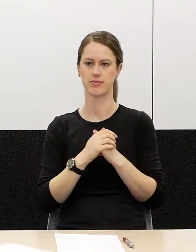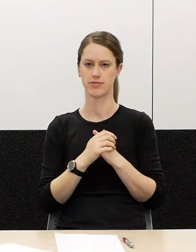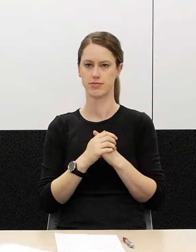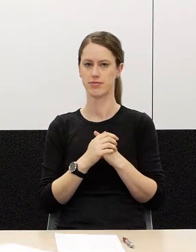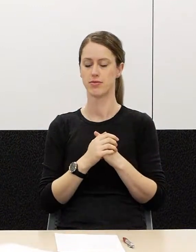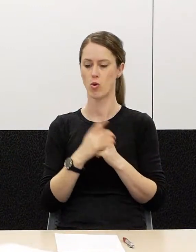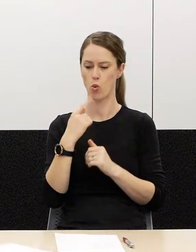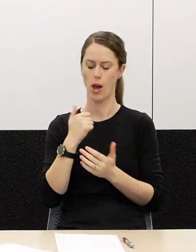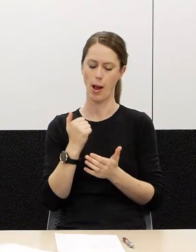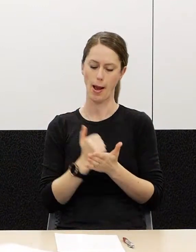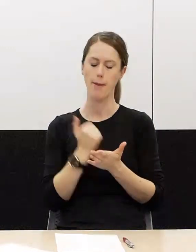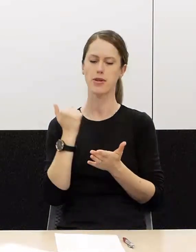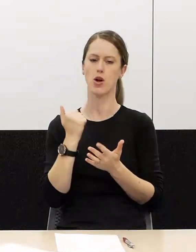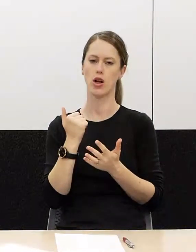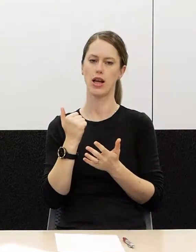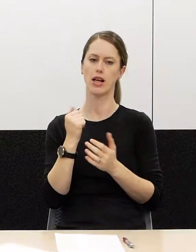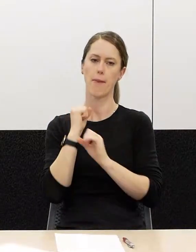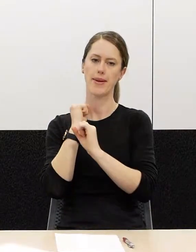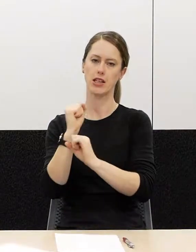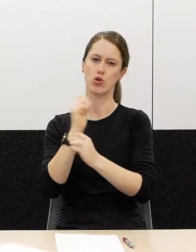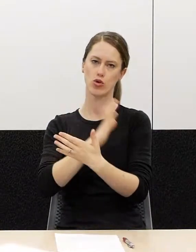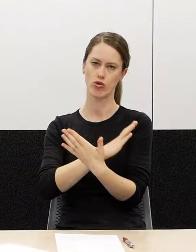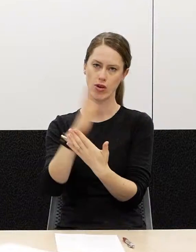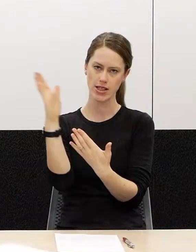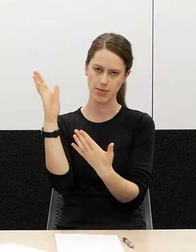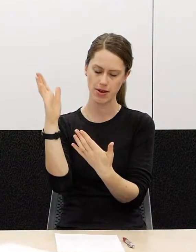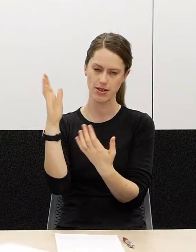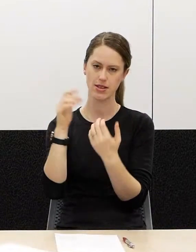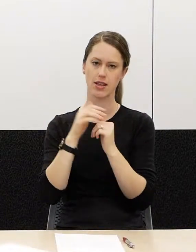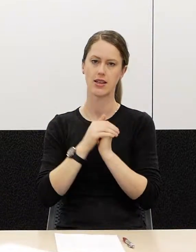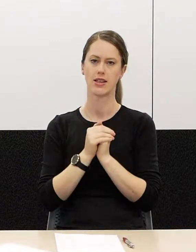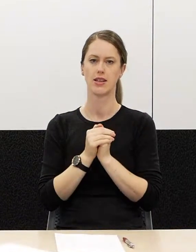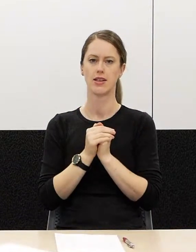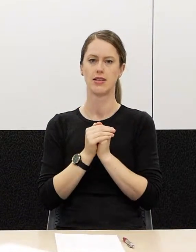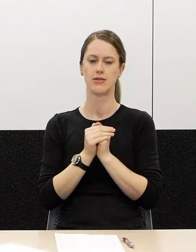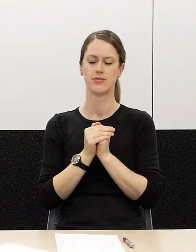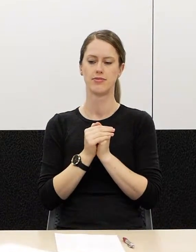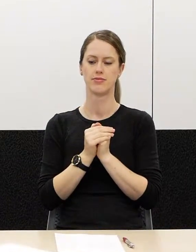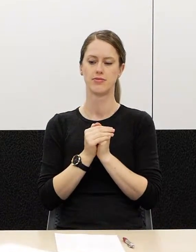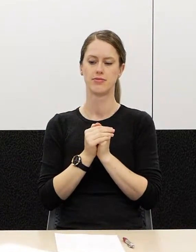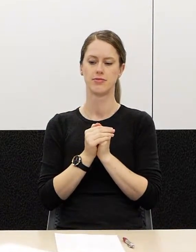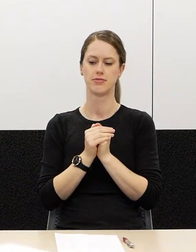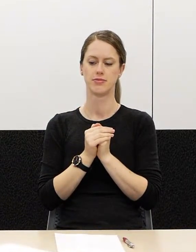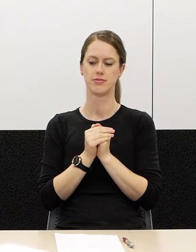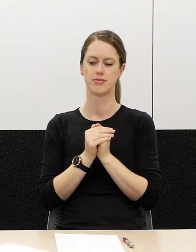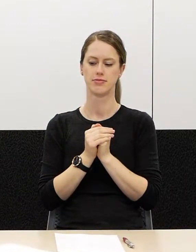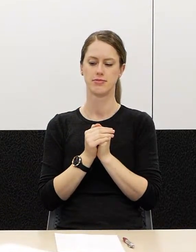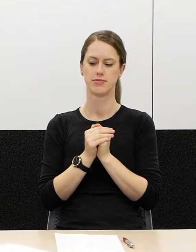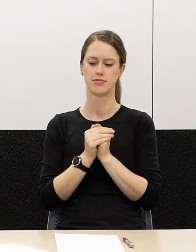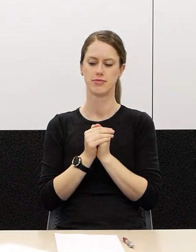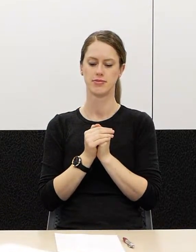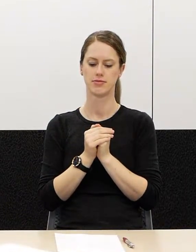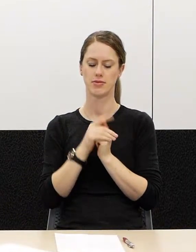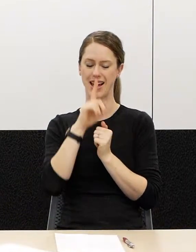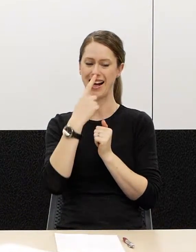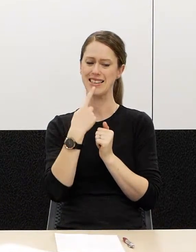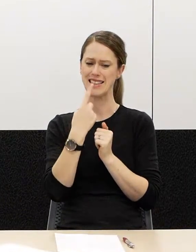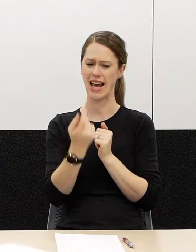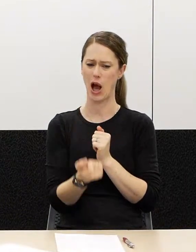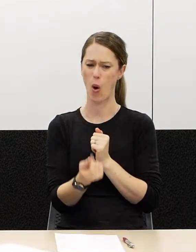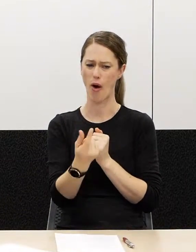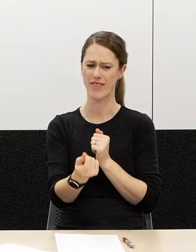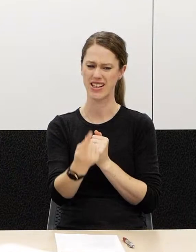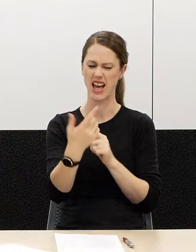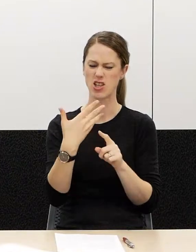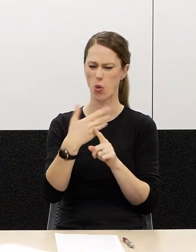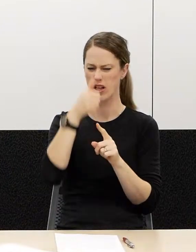we're absolutely committed to transparency, and so I think I can't answer how often that will happen until